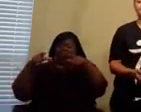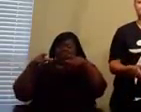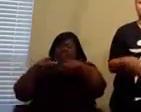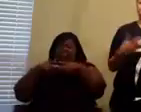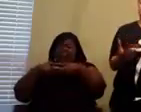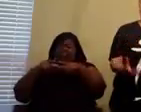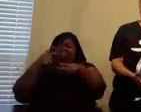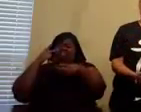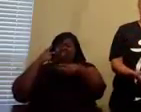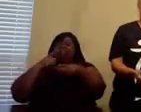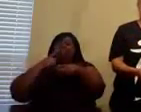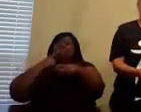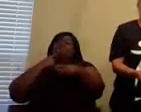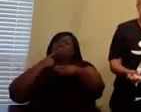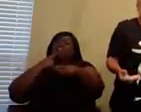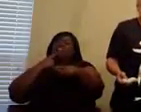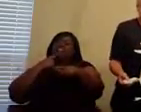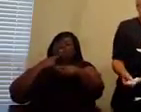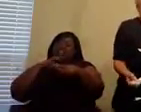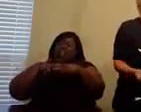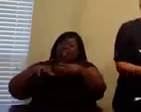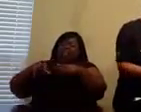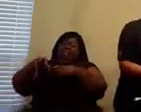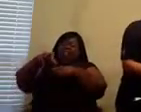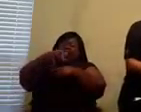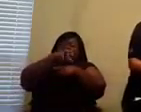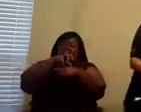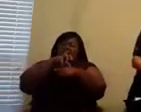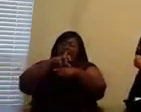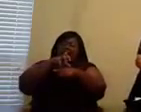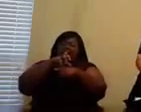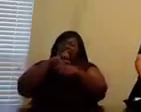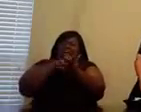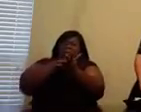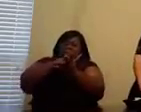their cycle because it gets wet and it's rough.